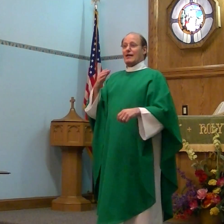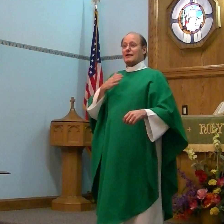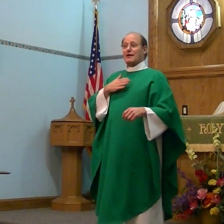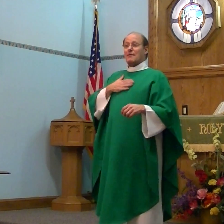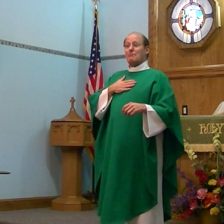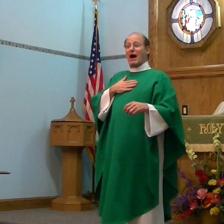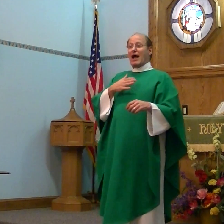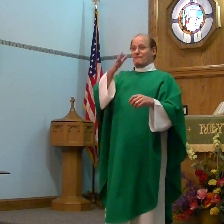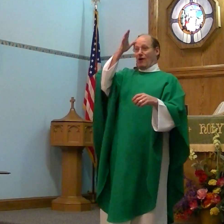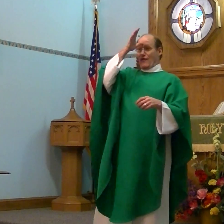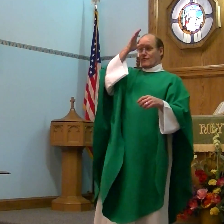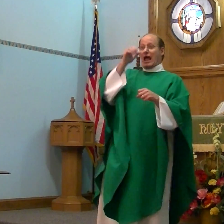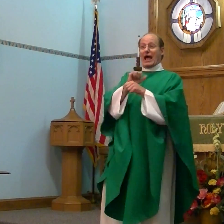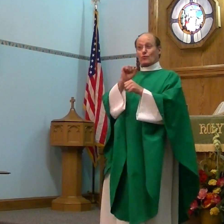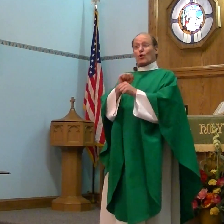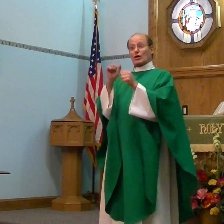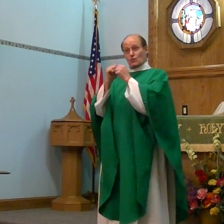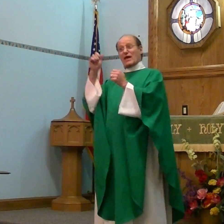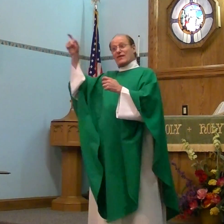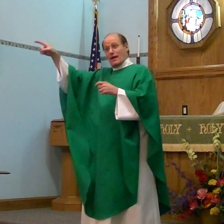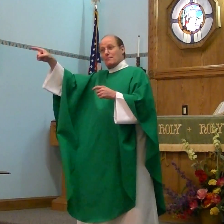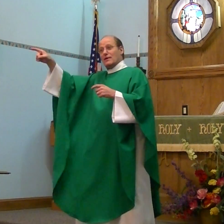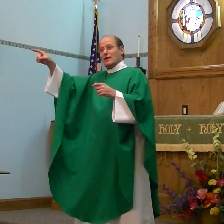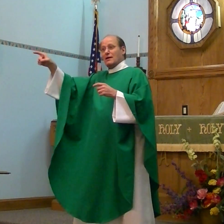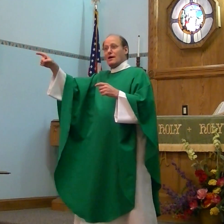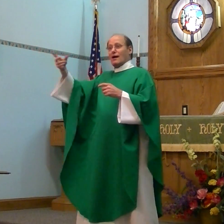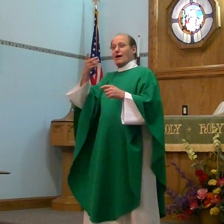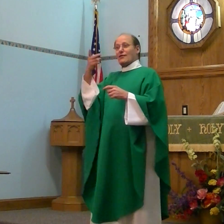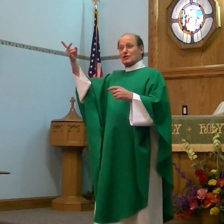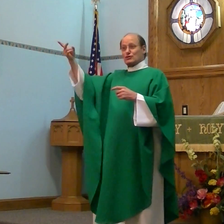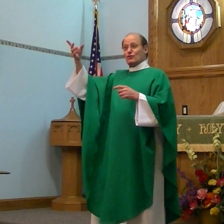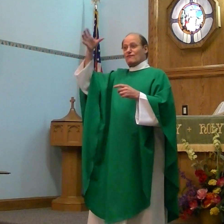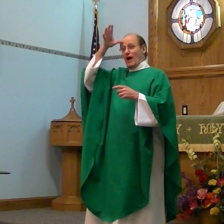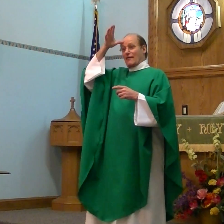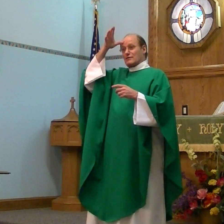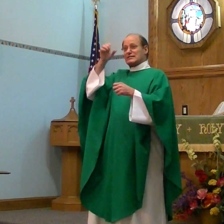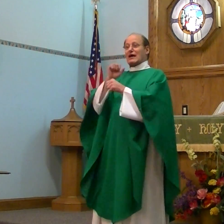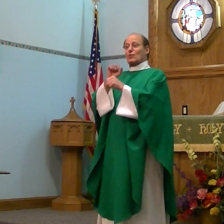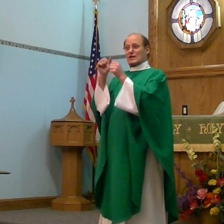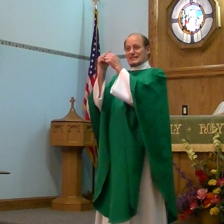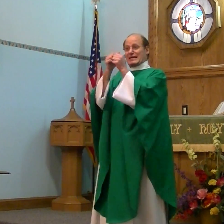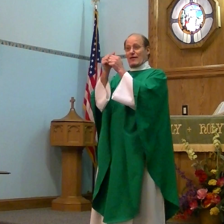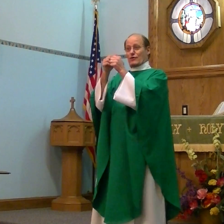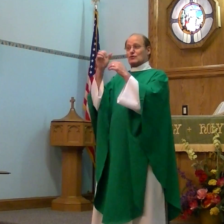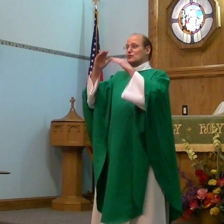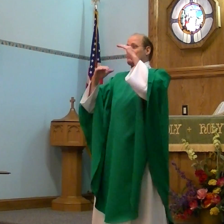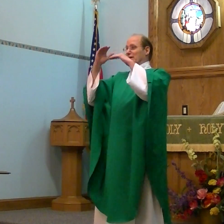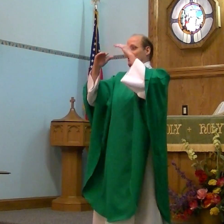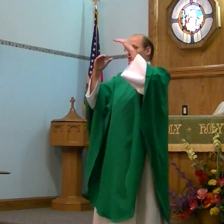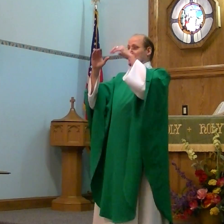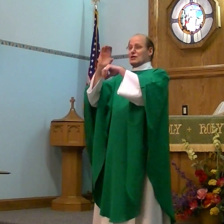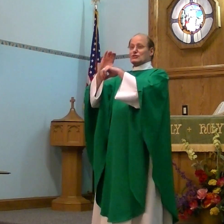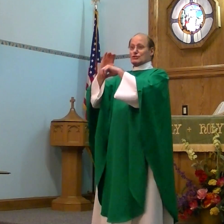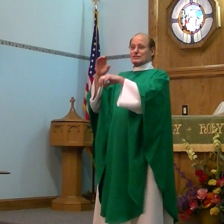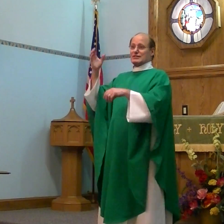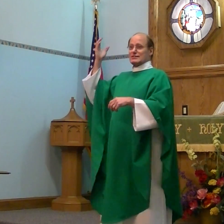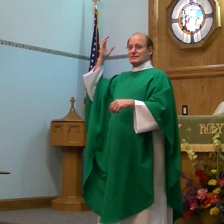my father had worked with him. The two fathers had worked together to build churches